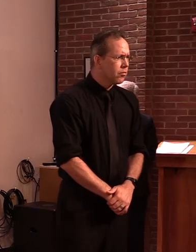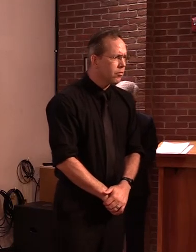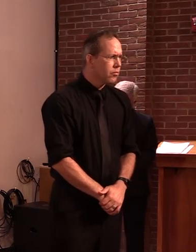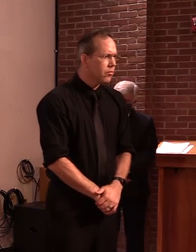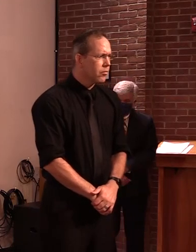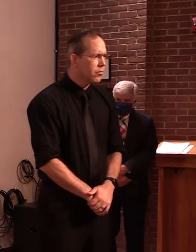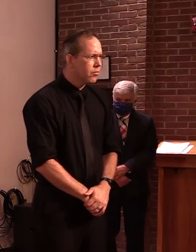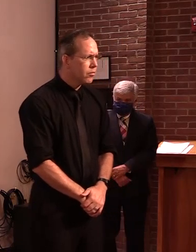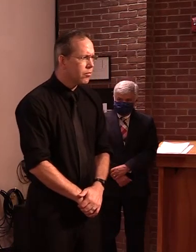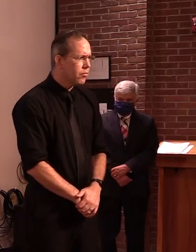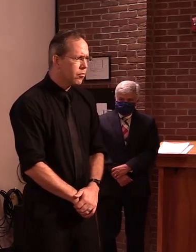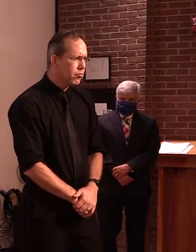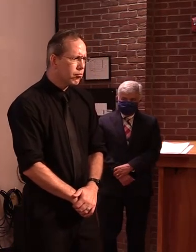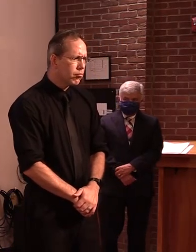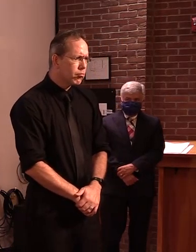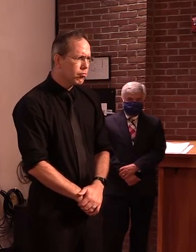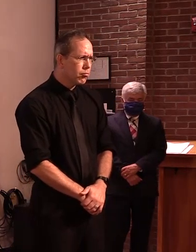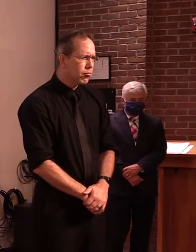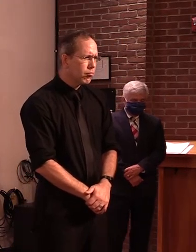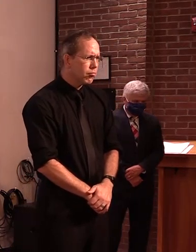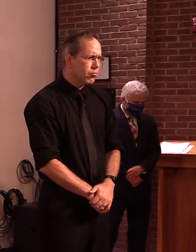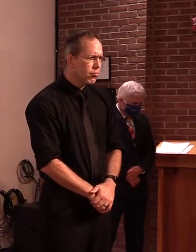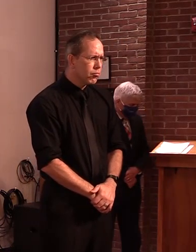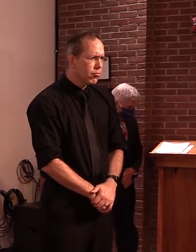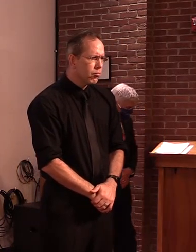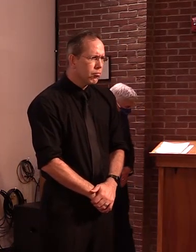What files are you referring to?